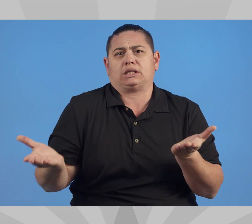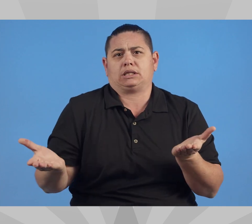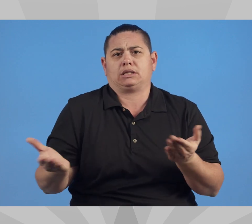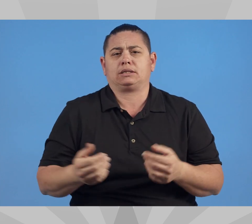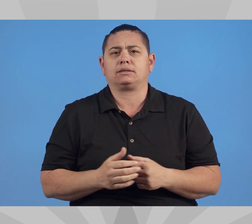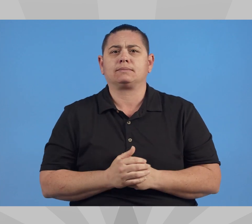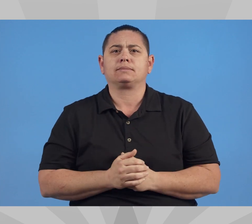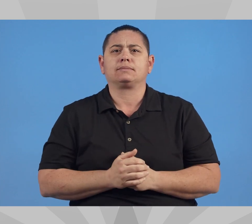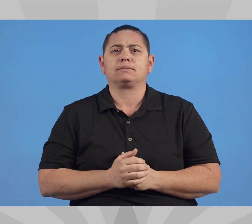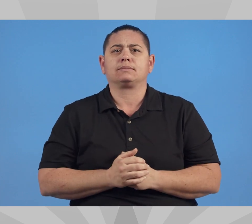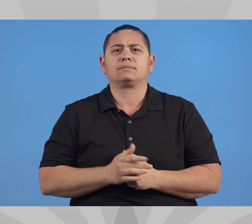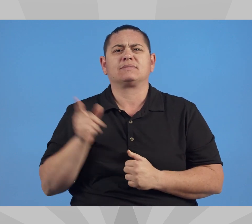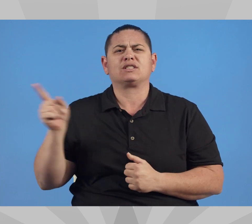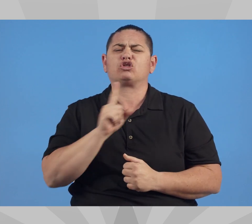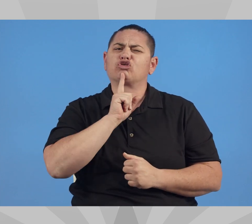families.